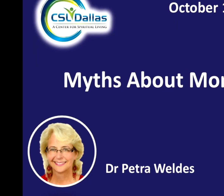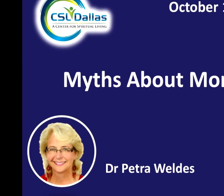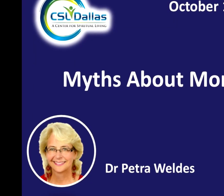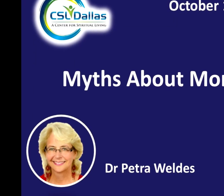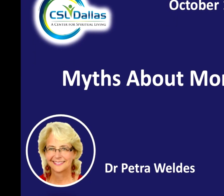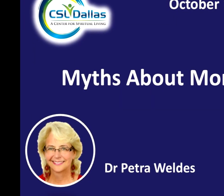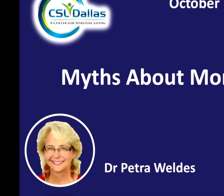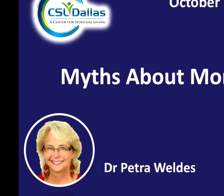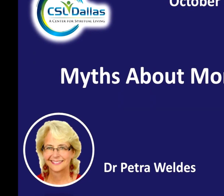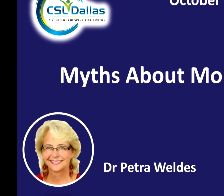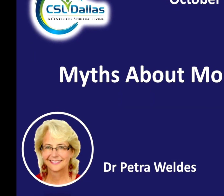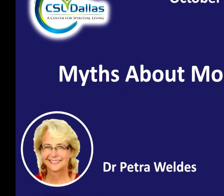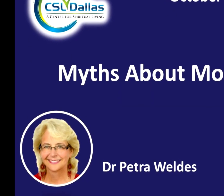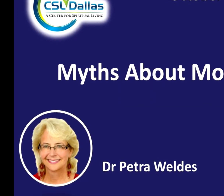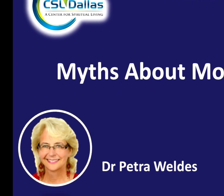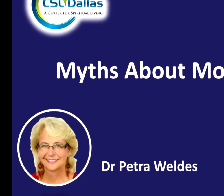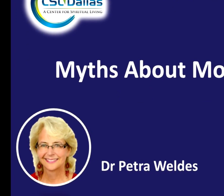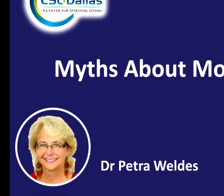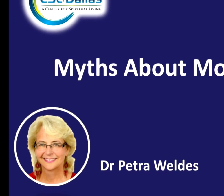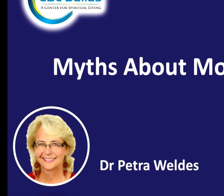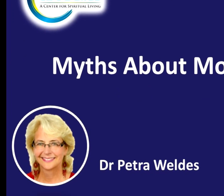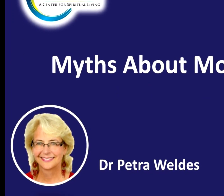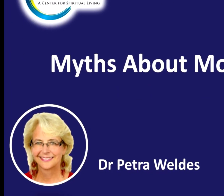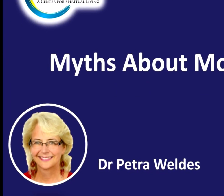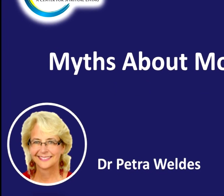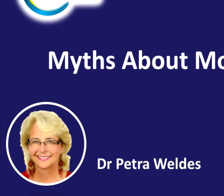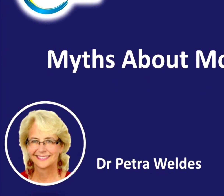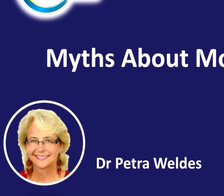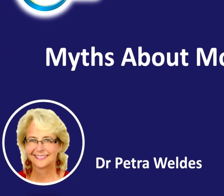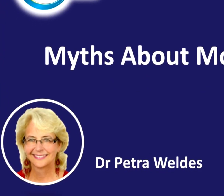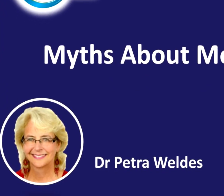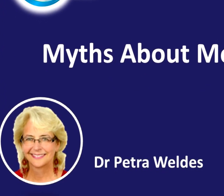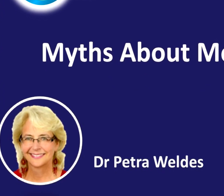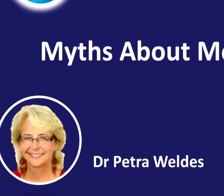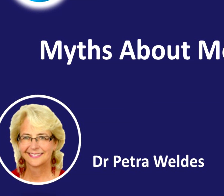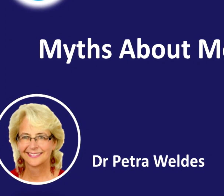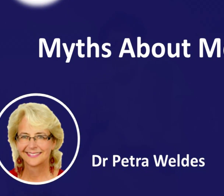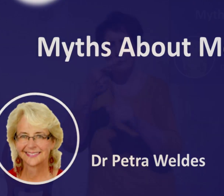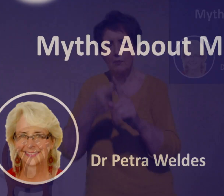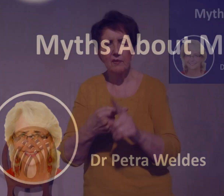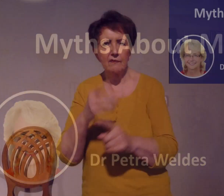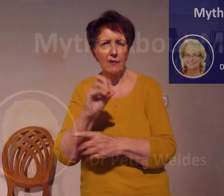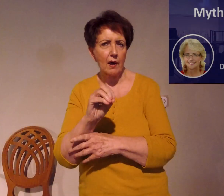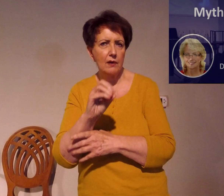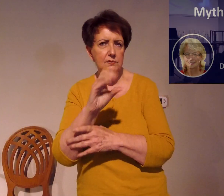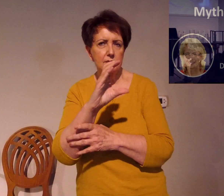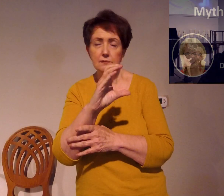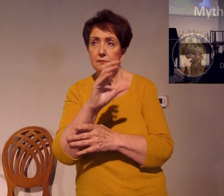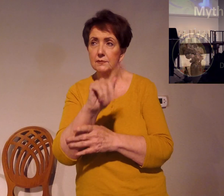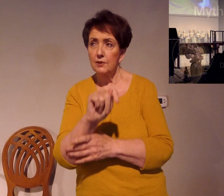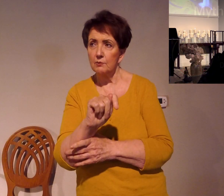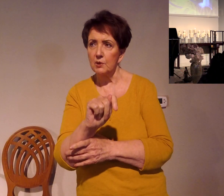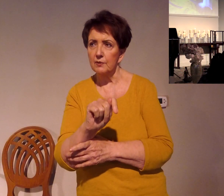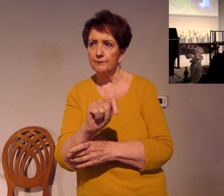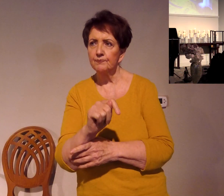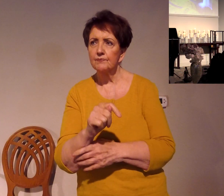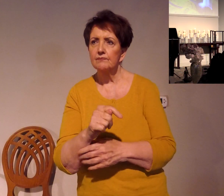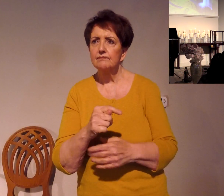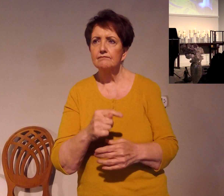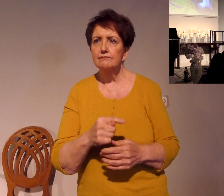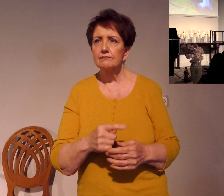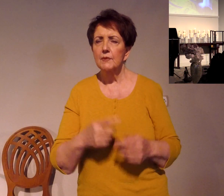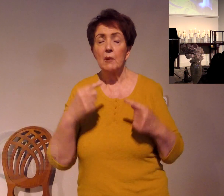We love having the conversation during this month of October about prosperity, and then we come to money,